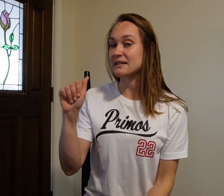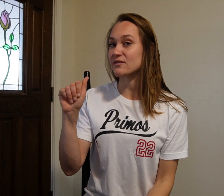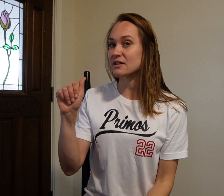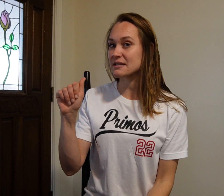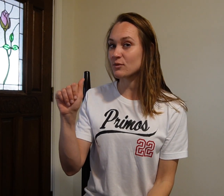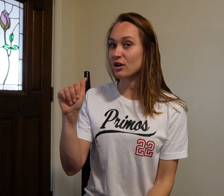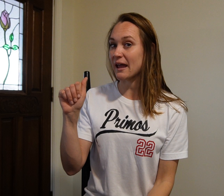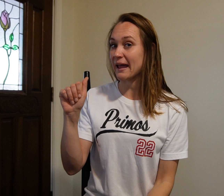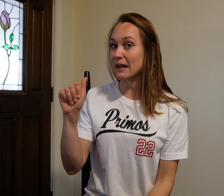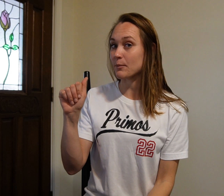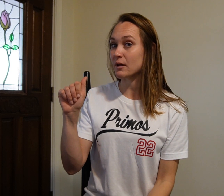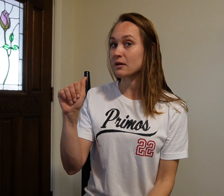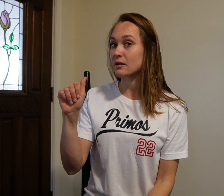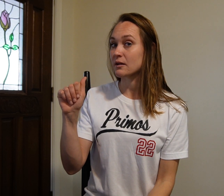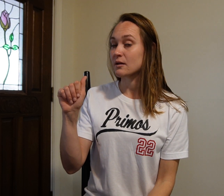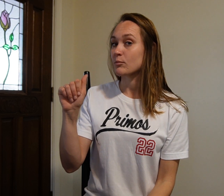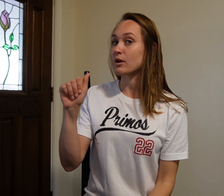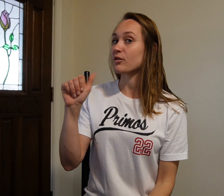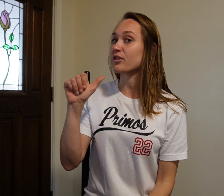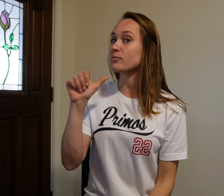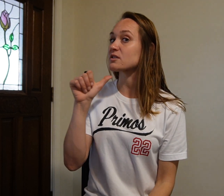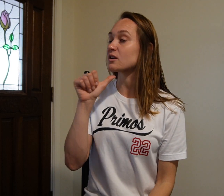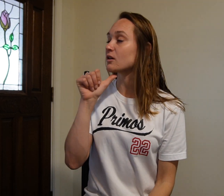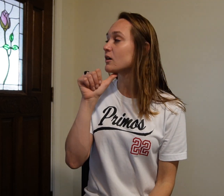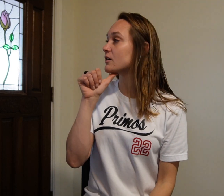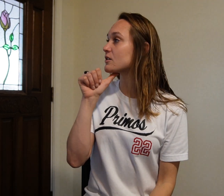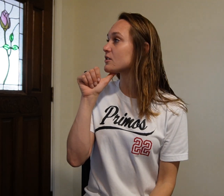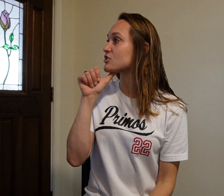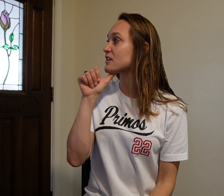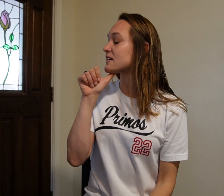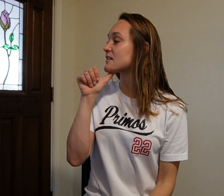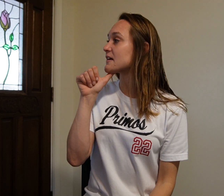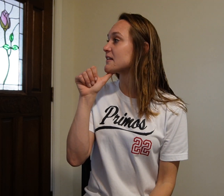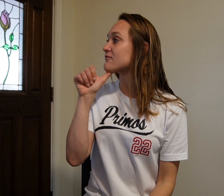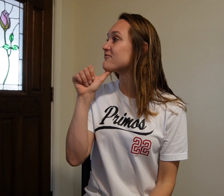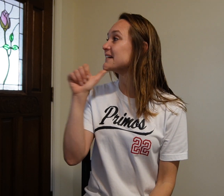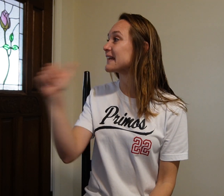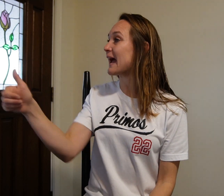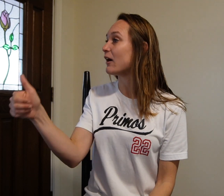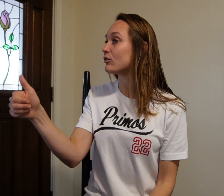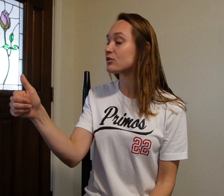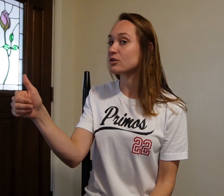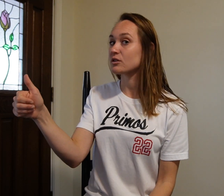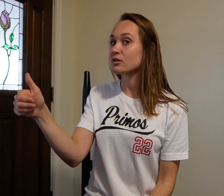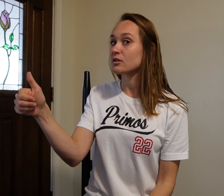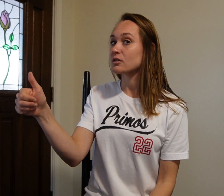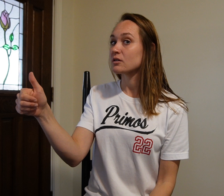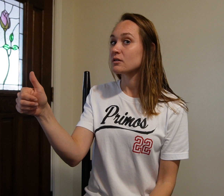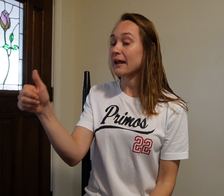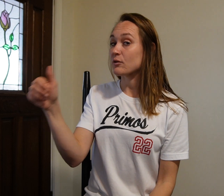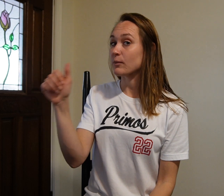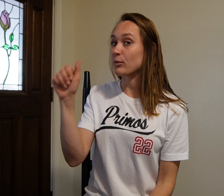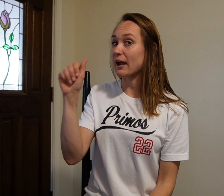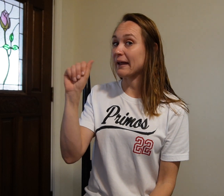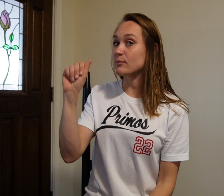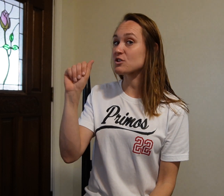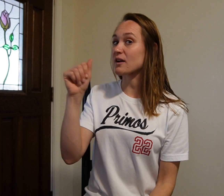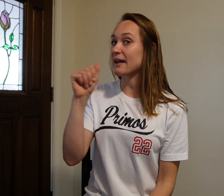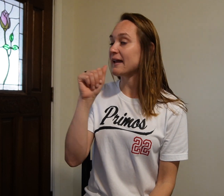very similar to am, but your thumb is going to go under your chin and then flick out. Remember, am is your A hand